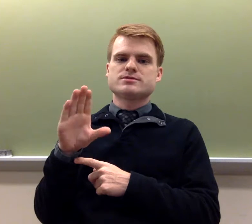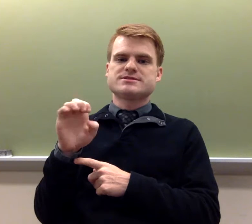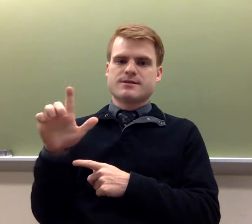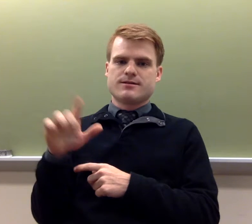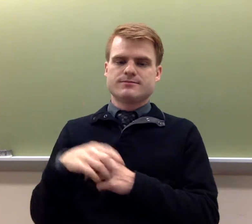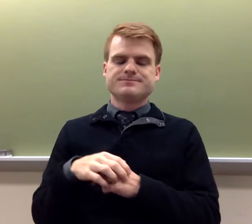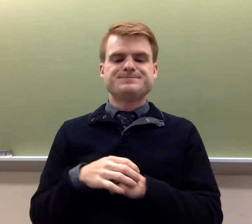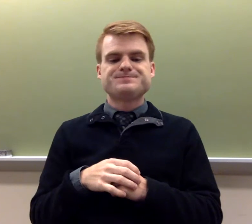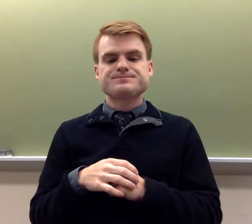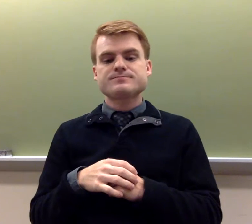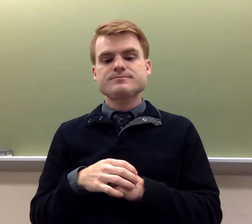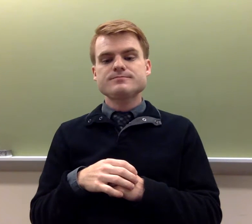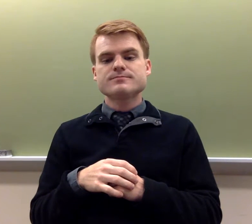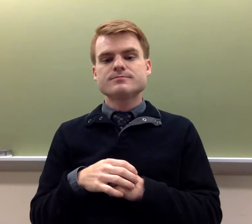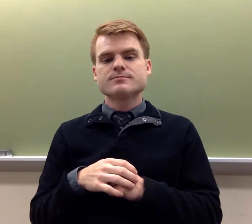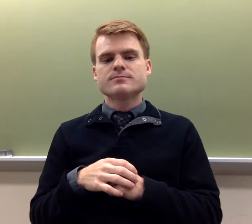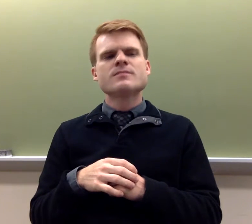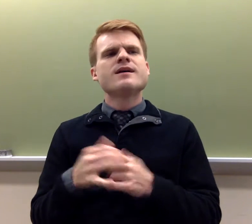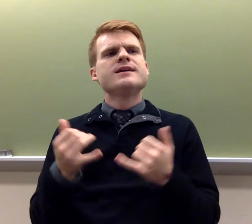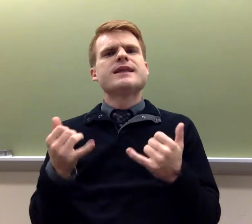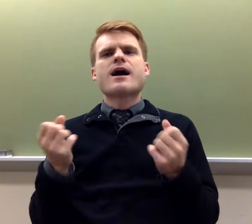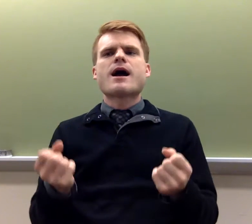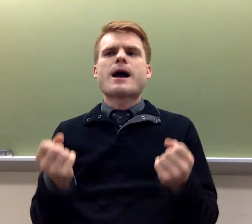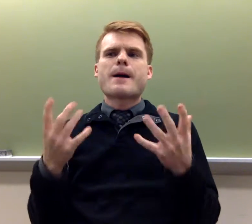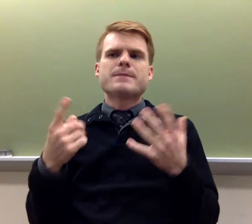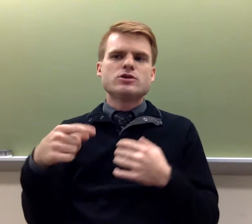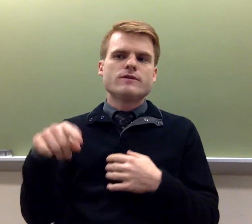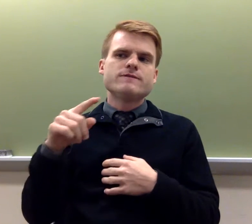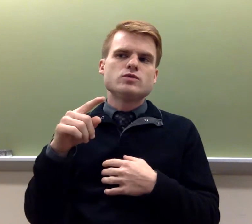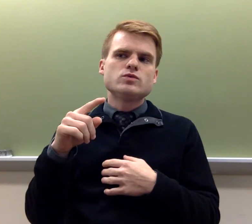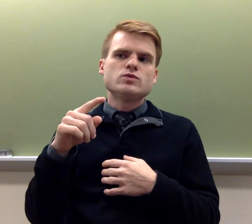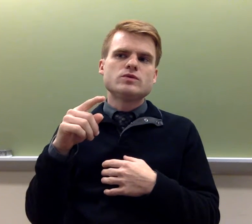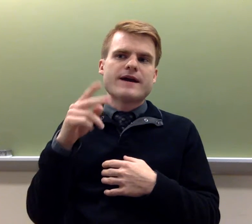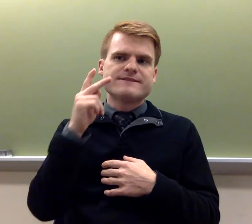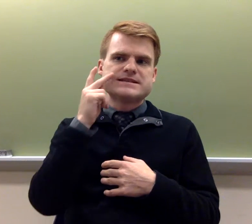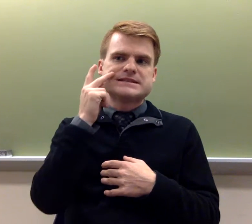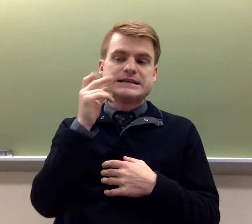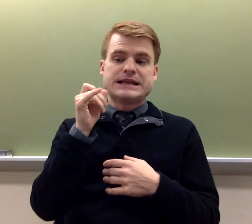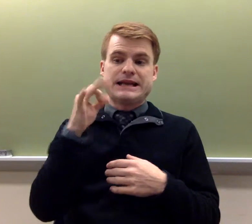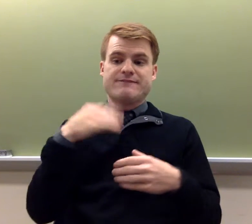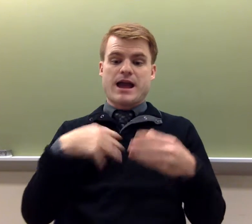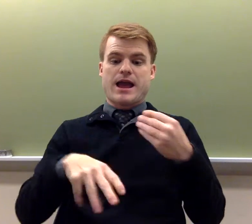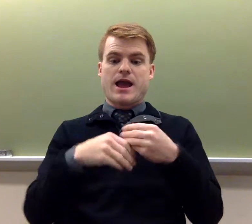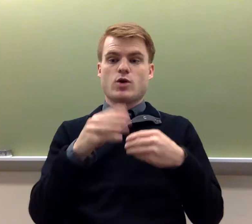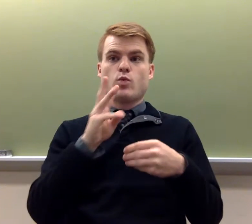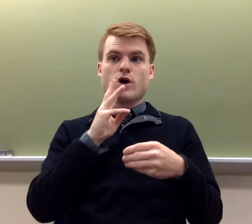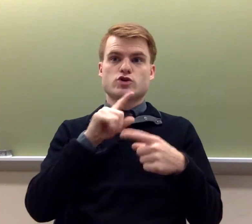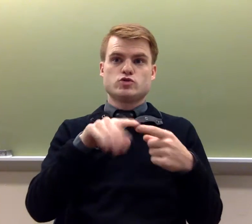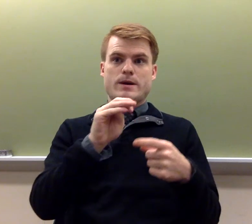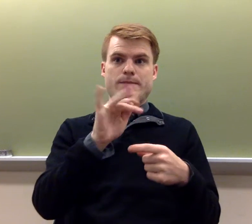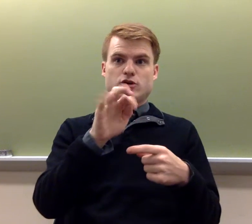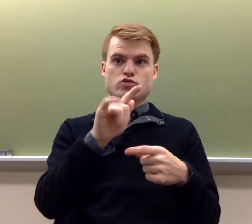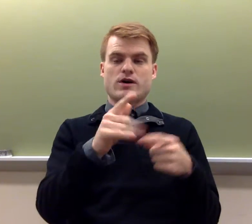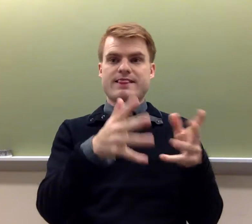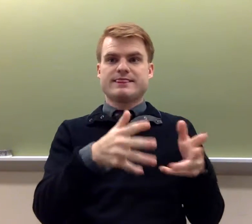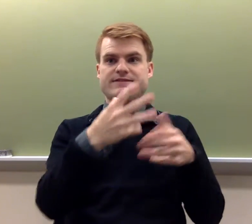Now, how many of you have seen if I add water to some metal or leave it outdoors for a while and it